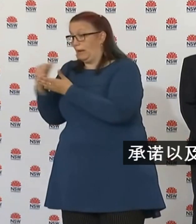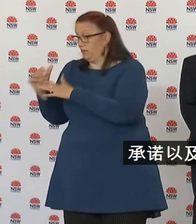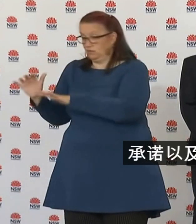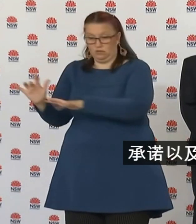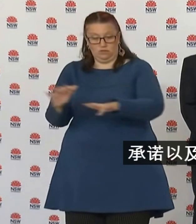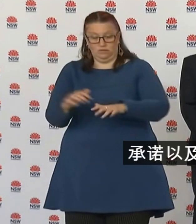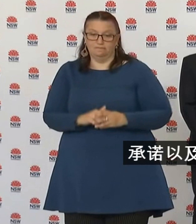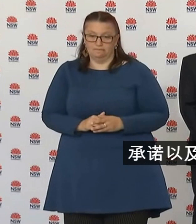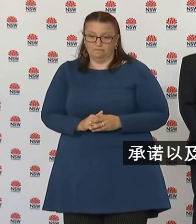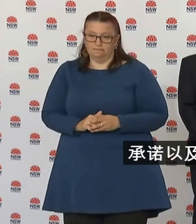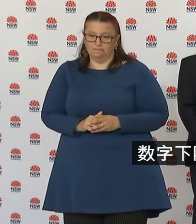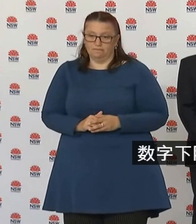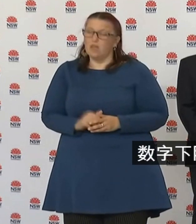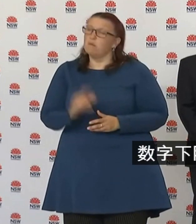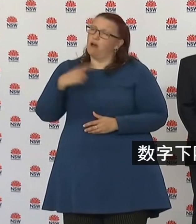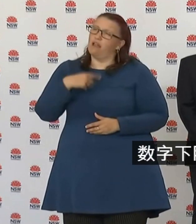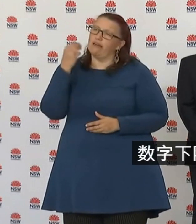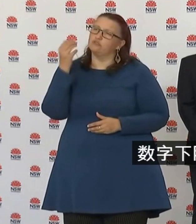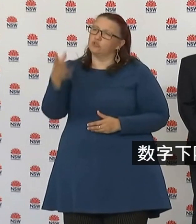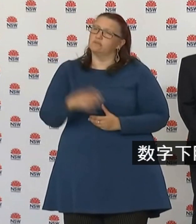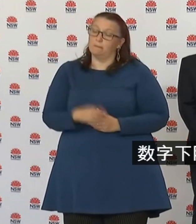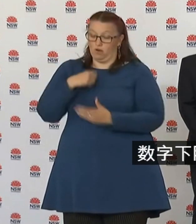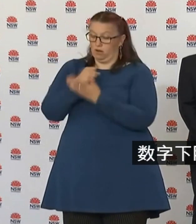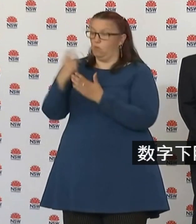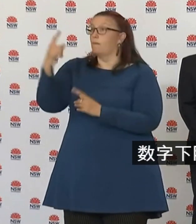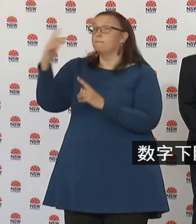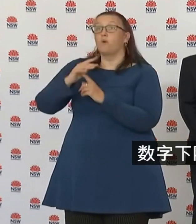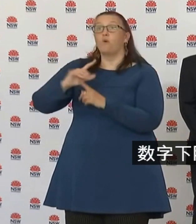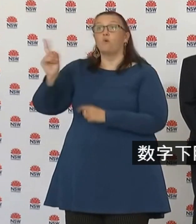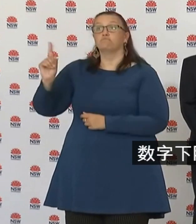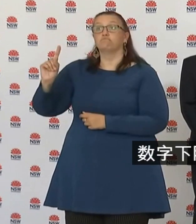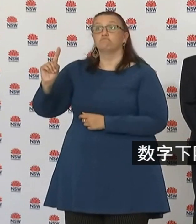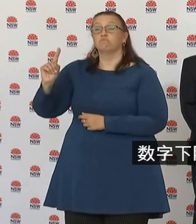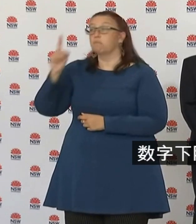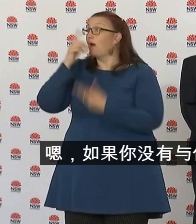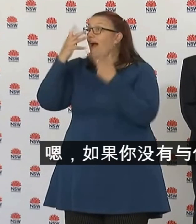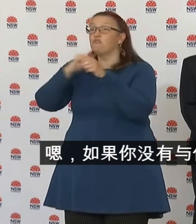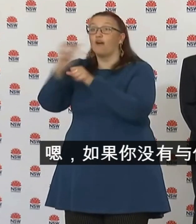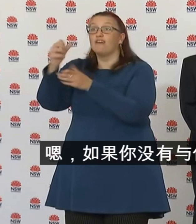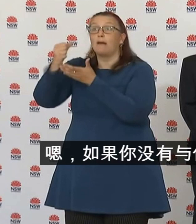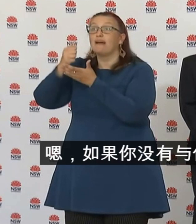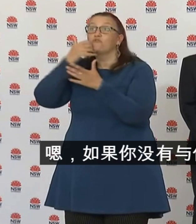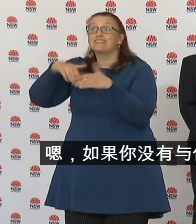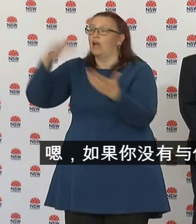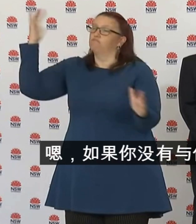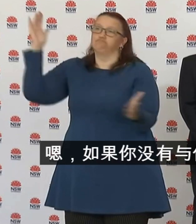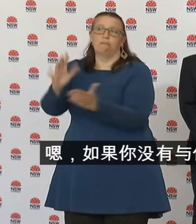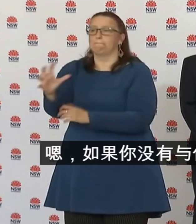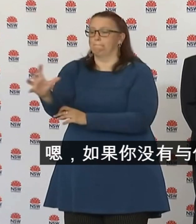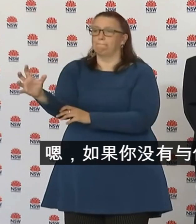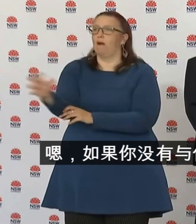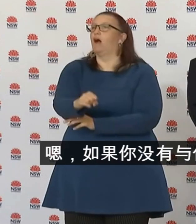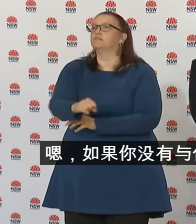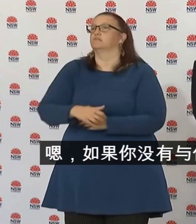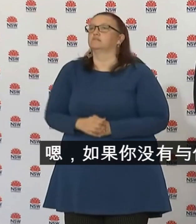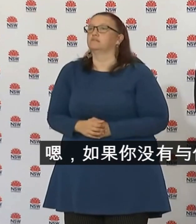police is to get the numbers down. We've got to see this turn around. And if you